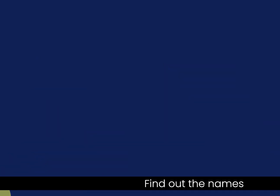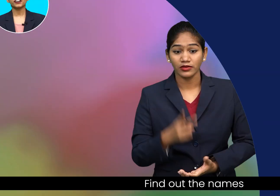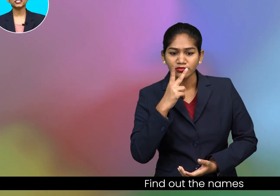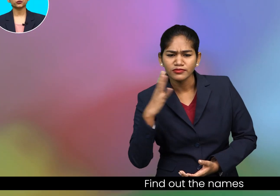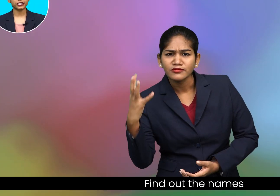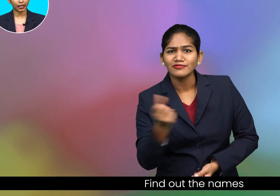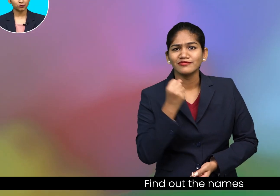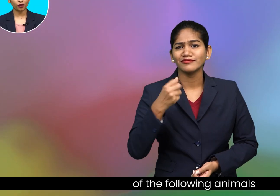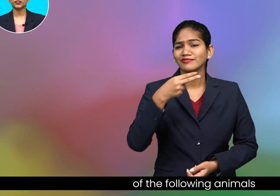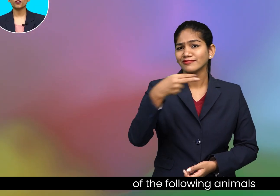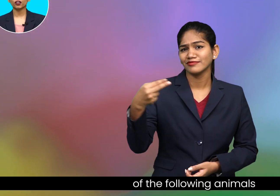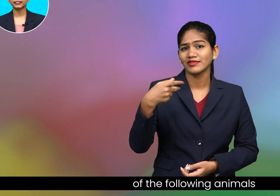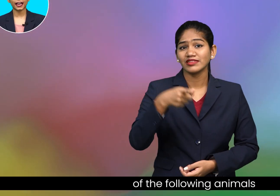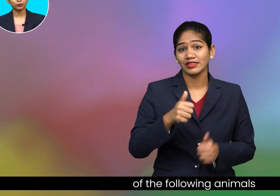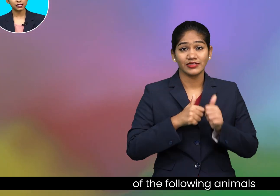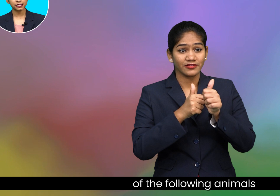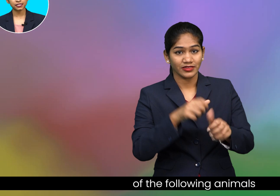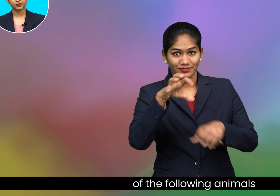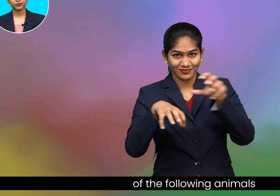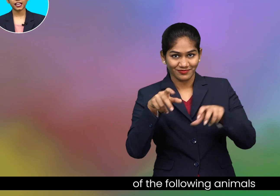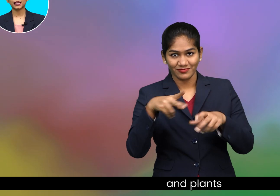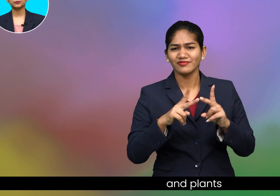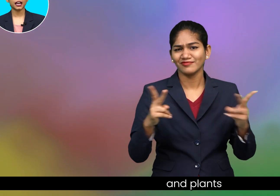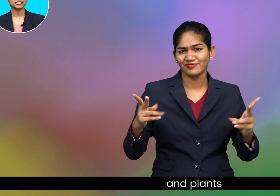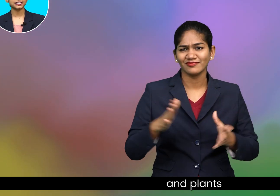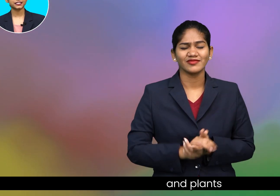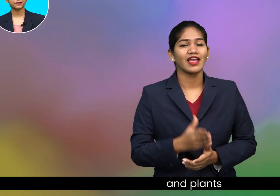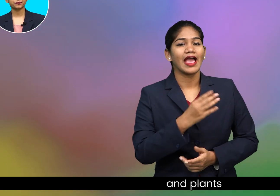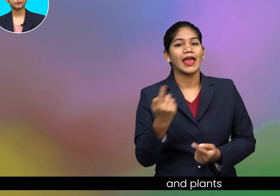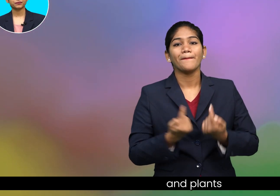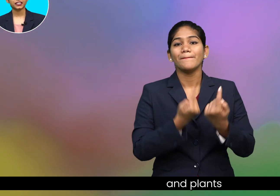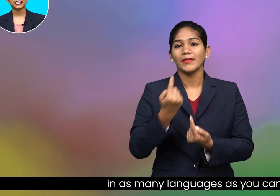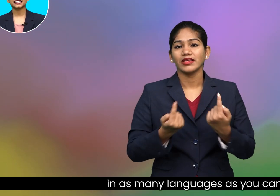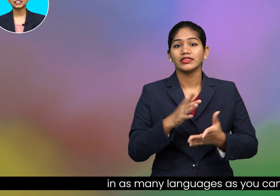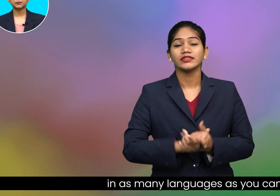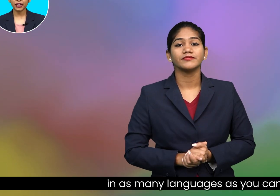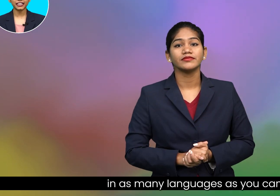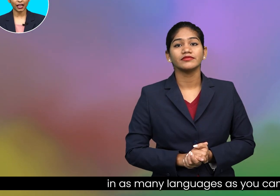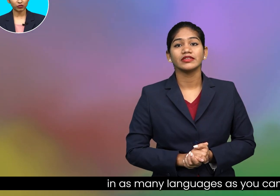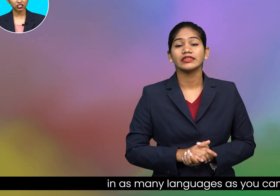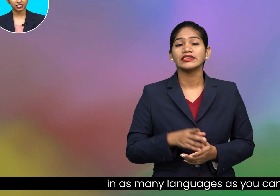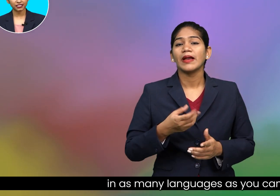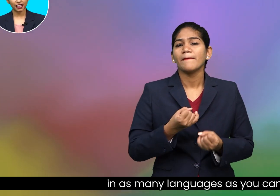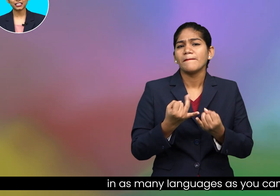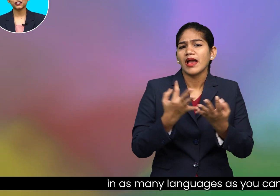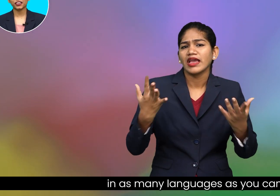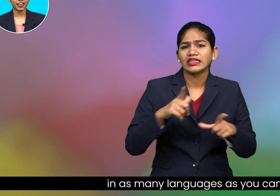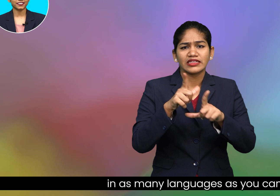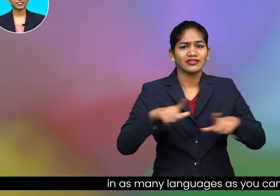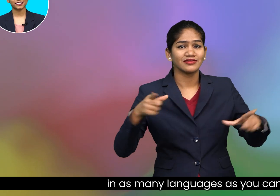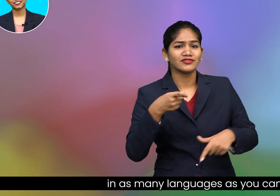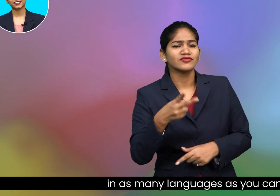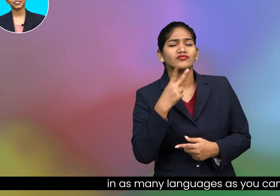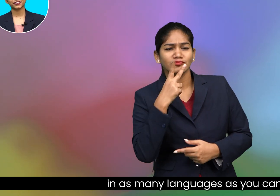Find out the names of the following animals and plants in as many languages as you